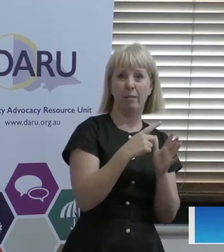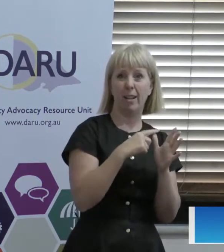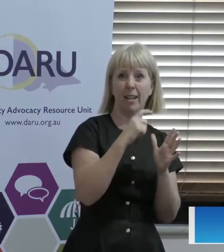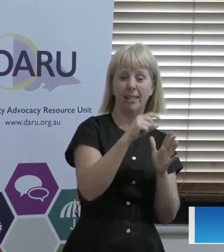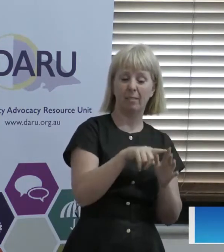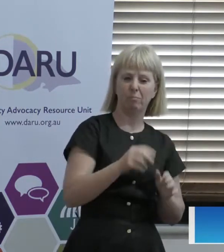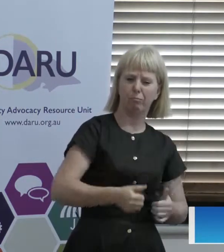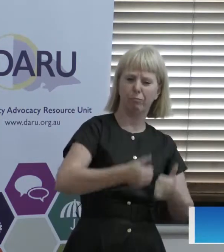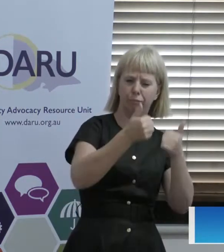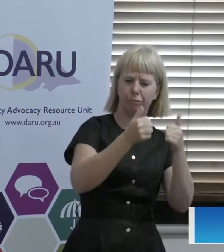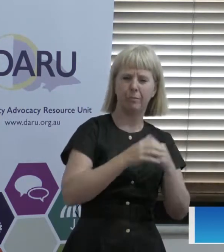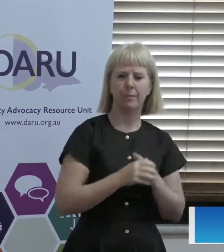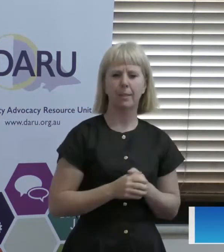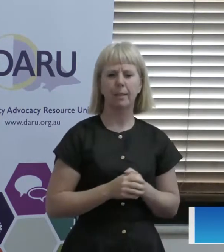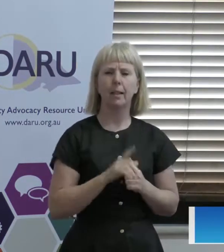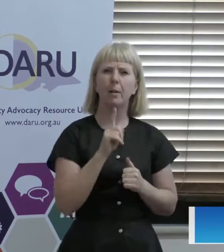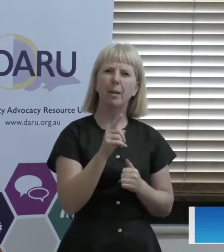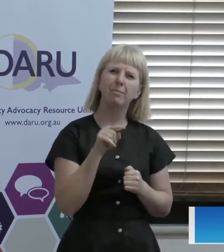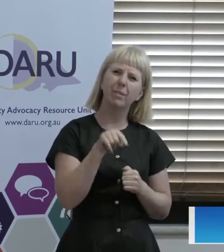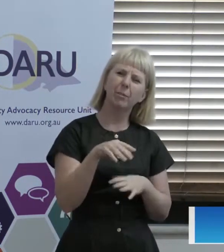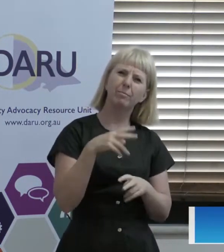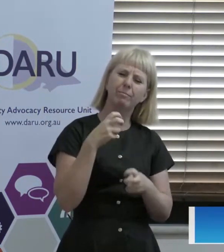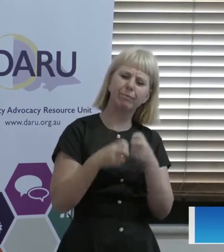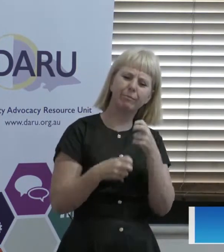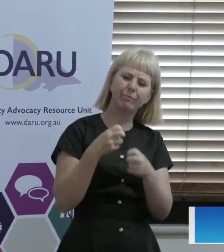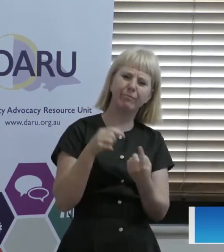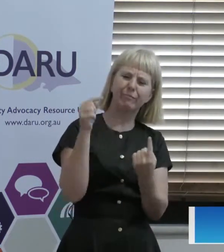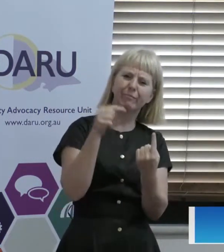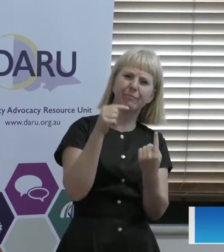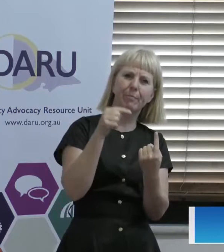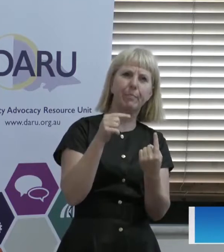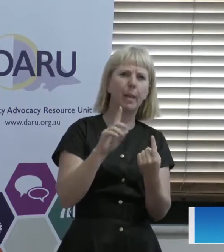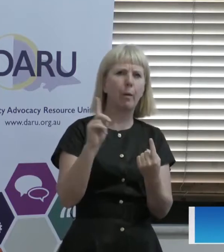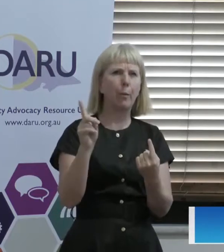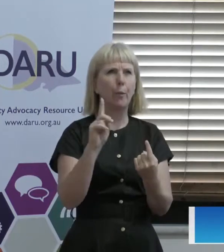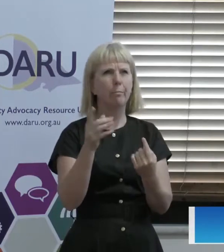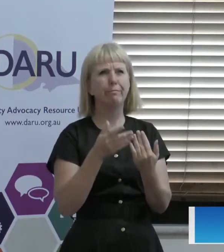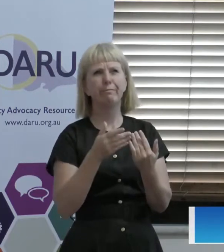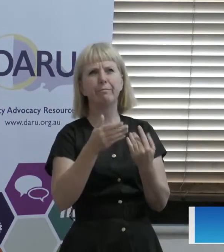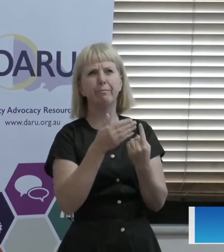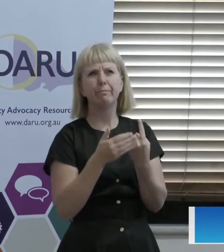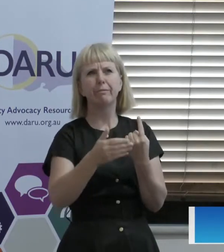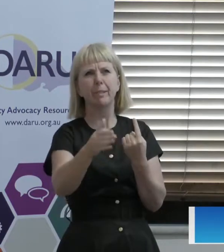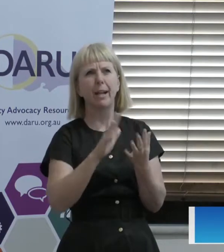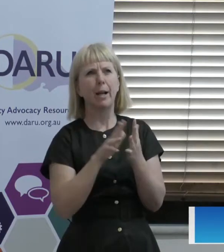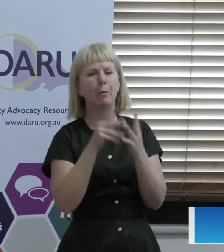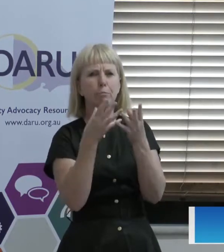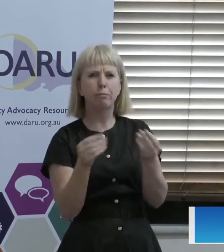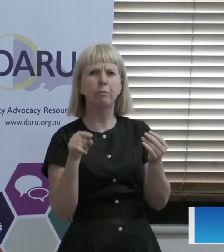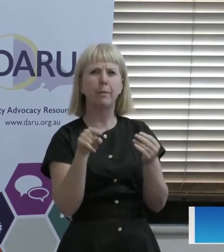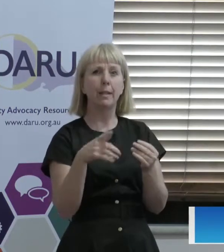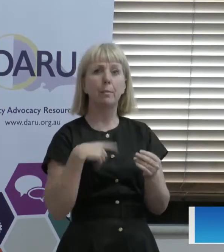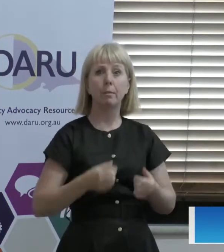great. But I guess those issues, have you thought the big picture, how we're going to address all of this? Because it's great having